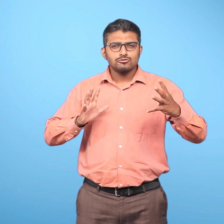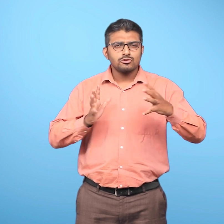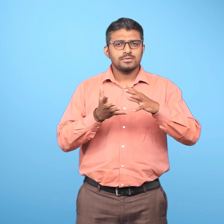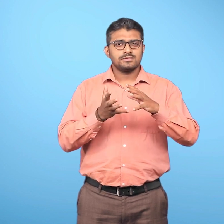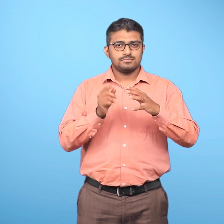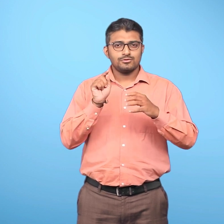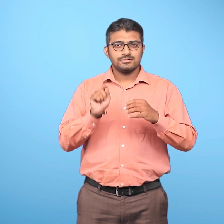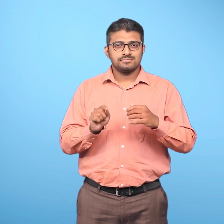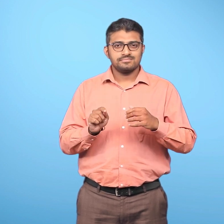Summary: